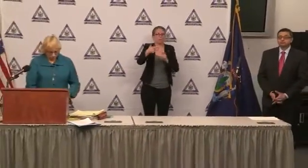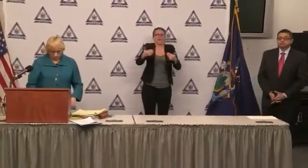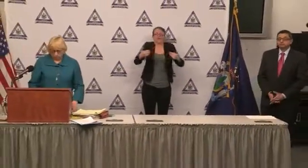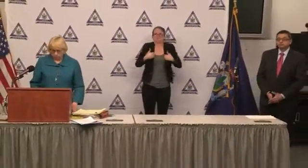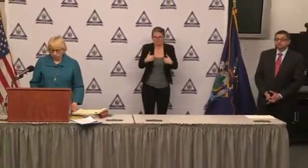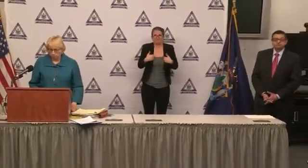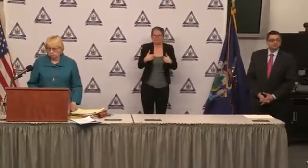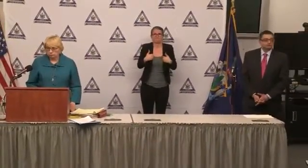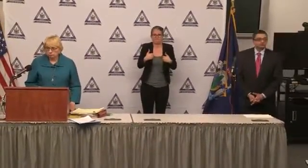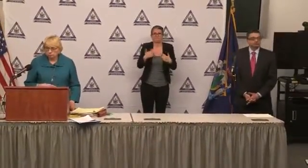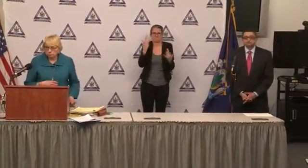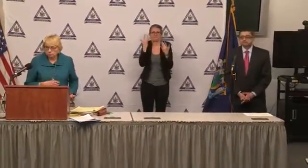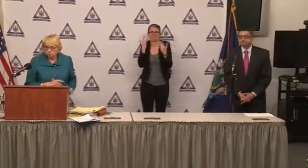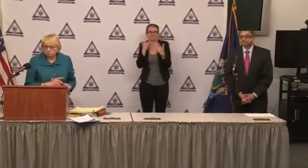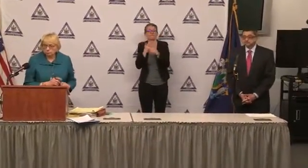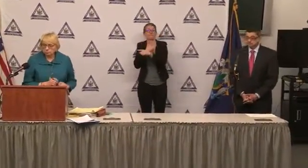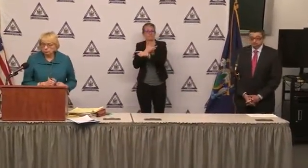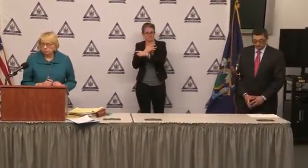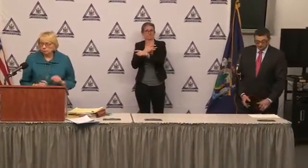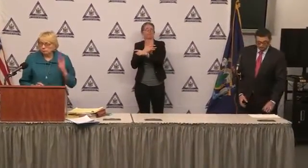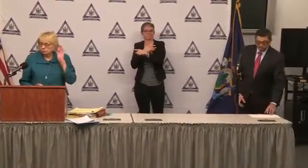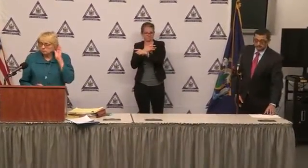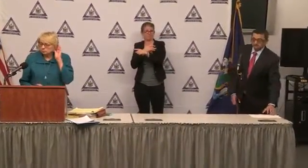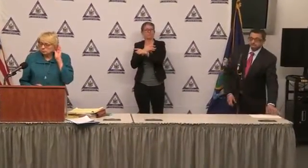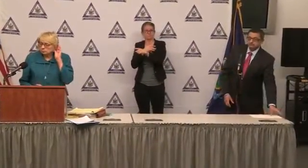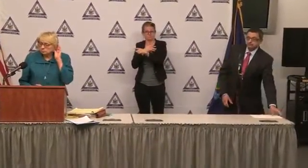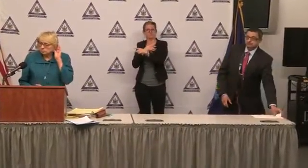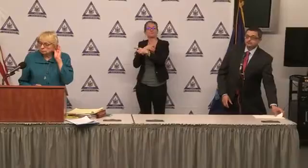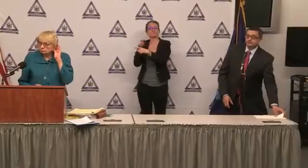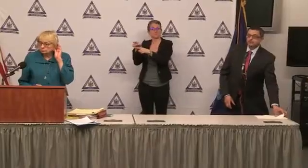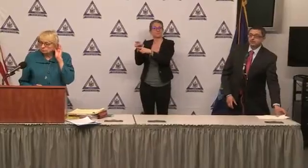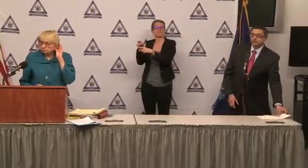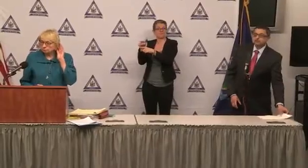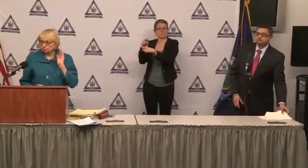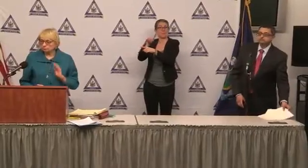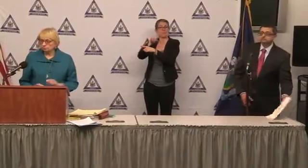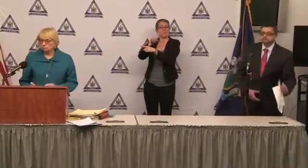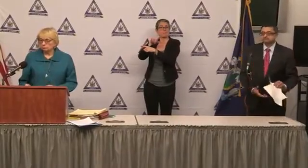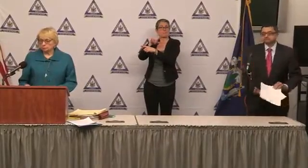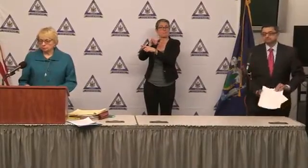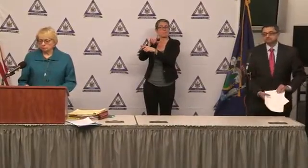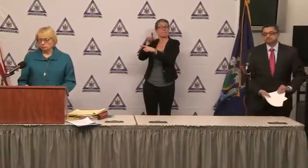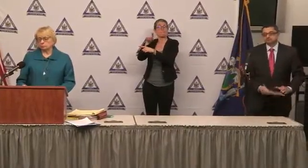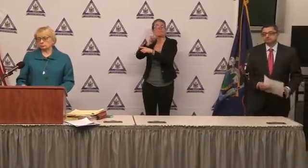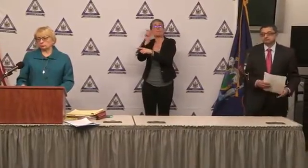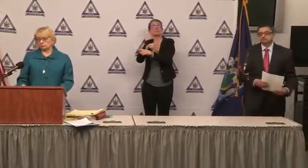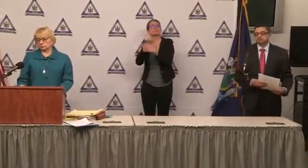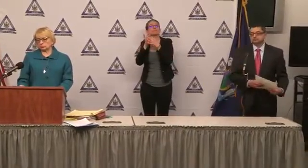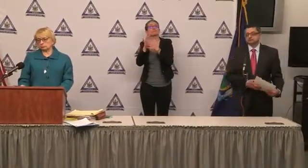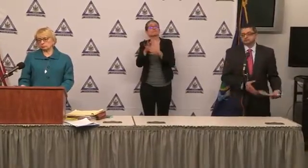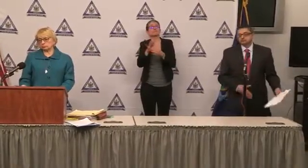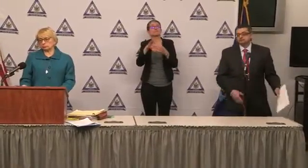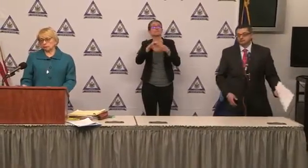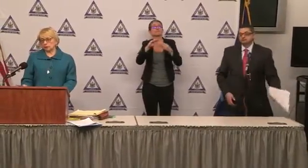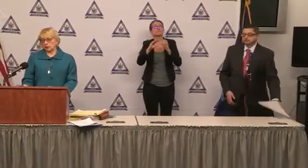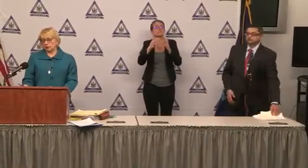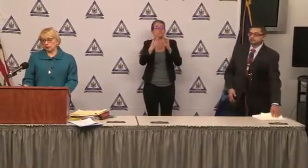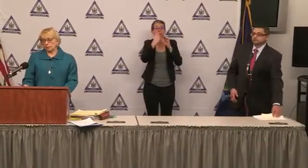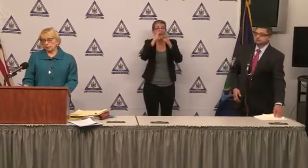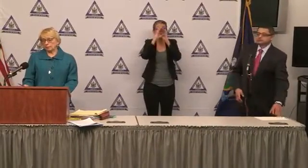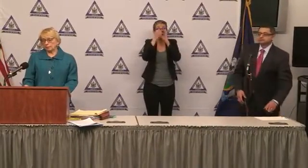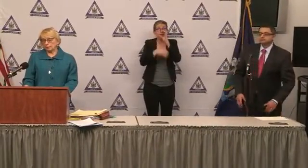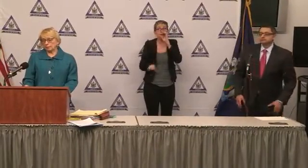state has talked about trying to get more ventilators. Do you think that there are enough hospital staff in the state who can operate them, or do more need to be trained?